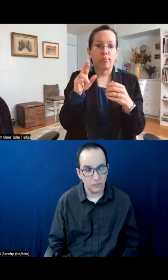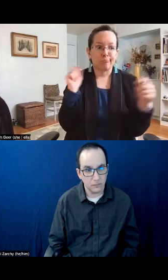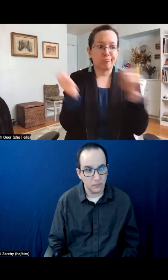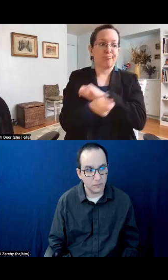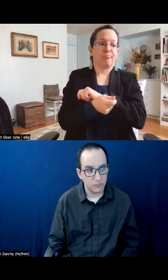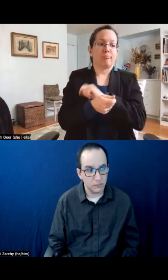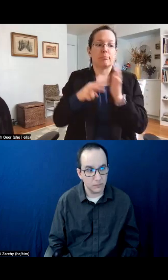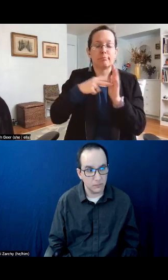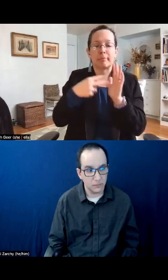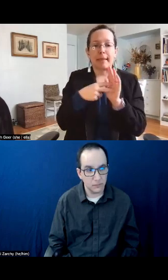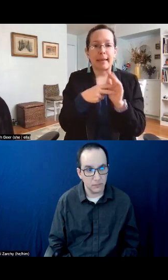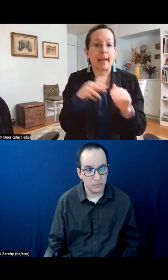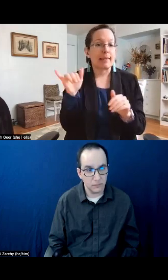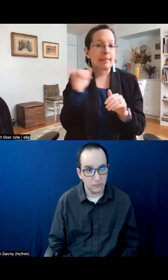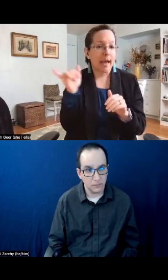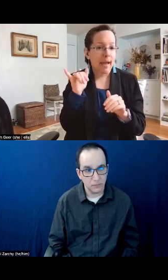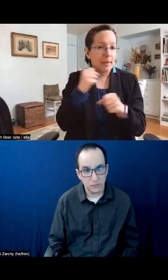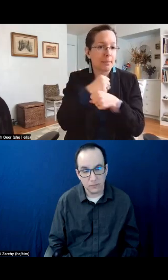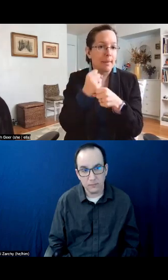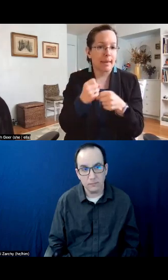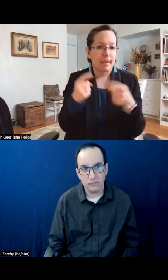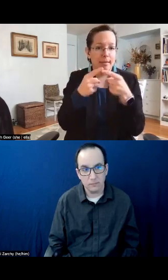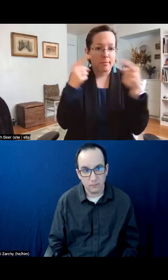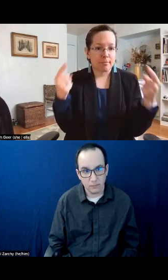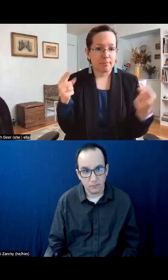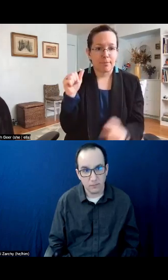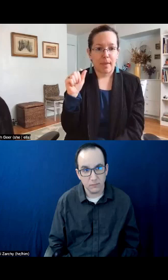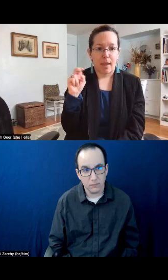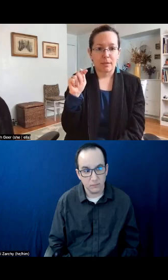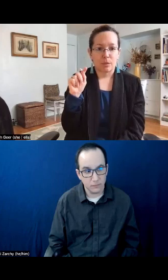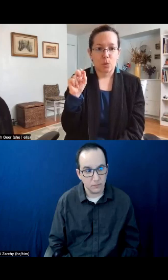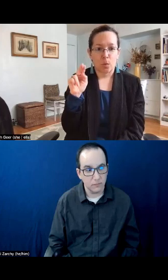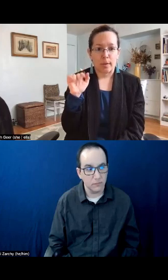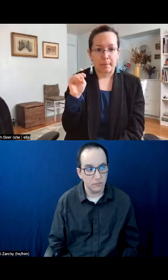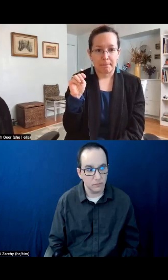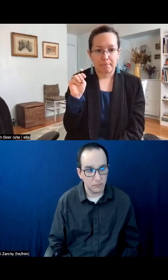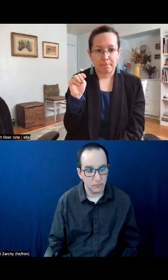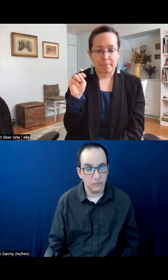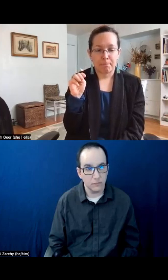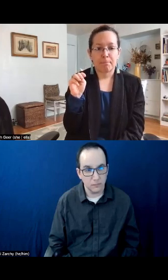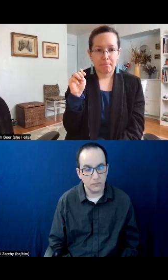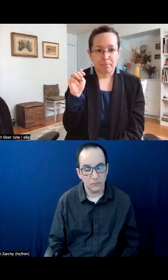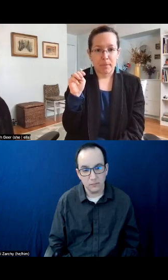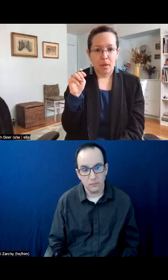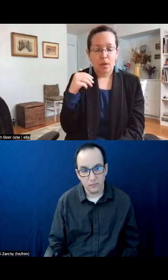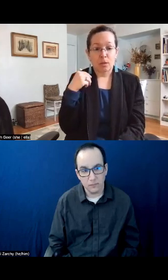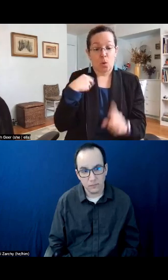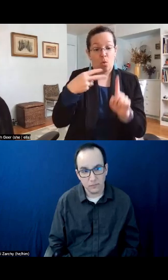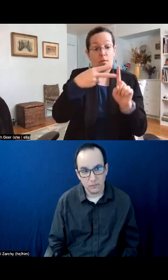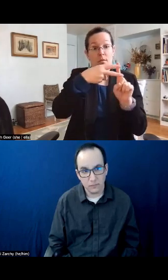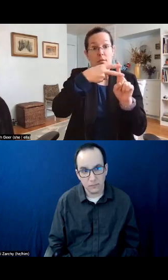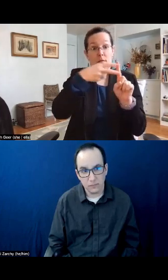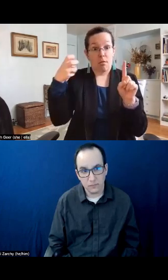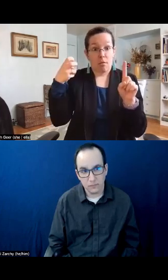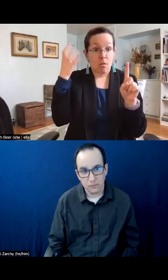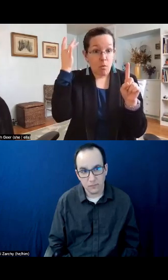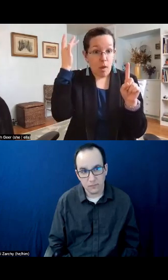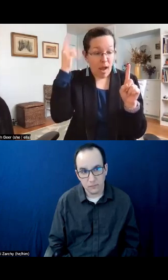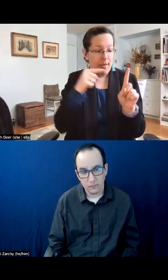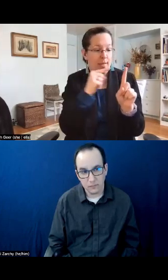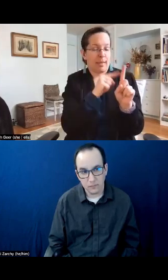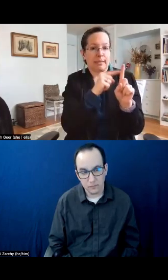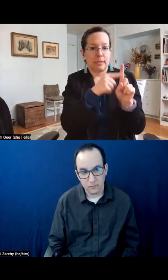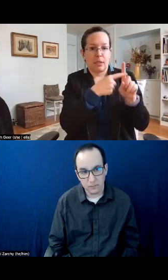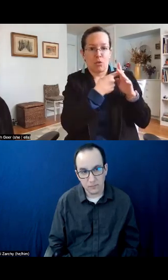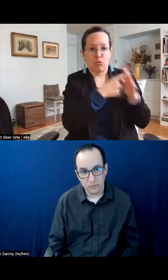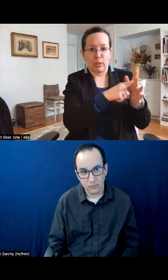definition, that it causes the word to change grammatical class and or significantly alters the meaning. Like, for example, making one